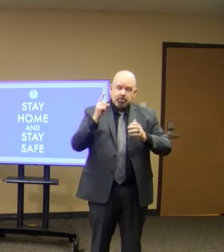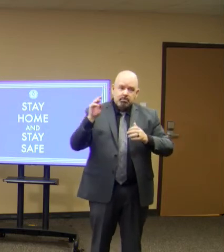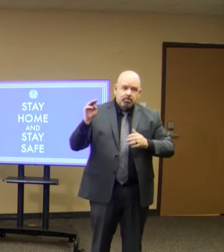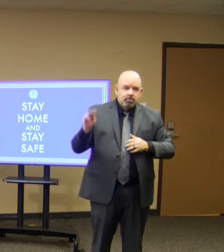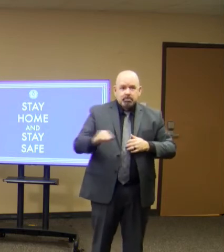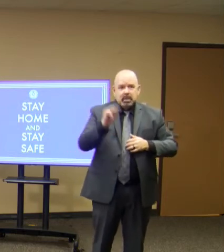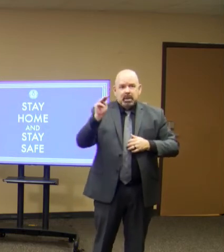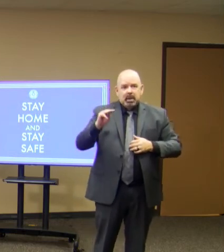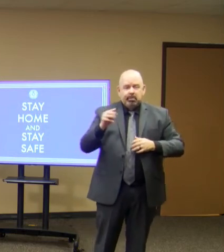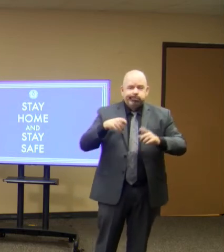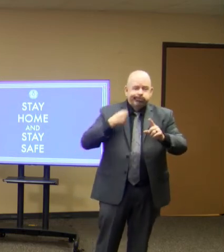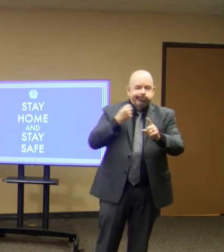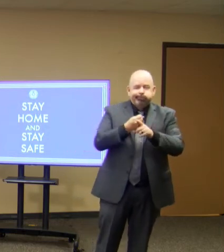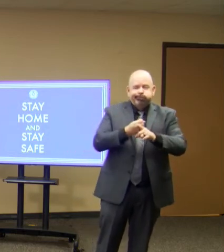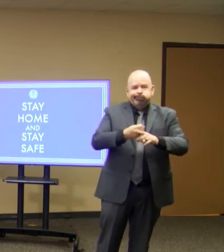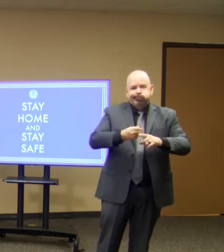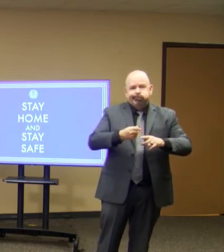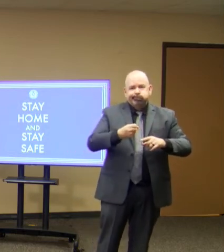to COVID fatigue?